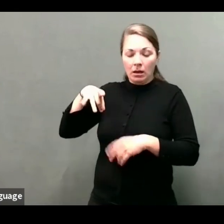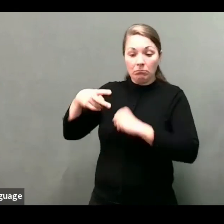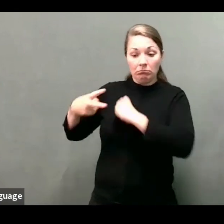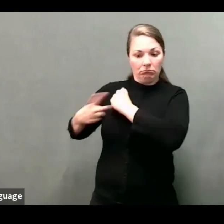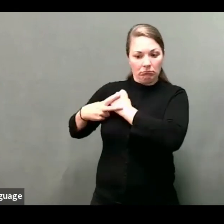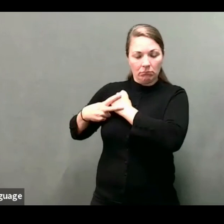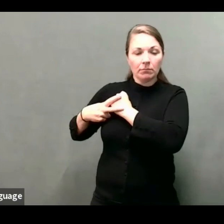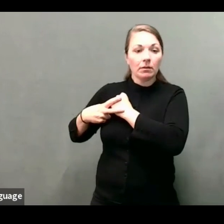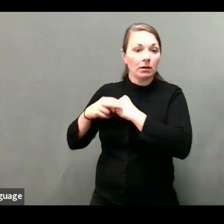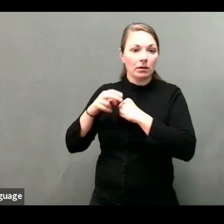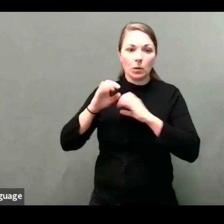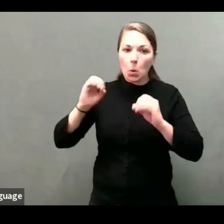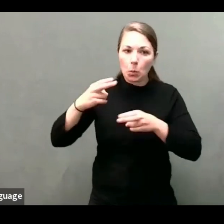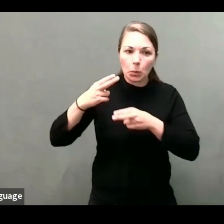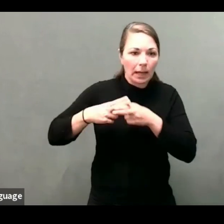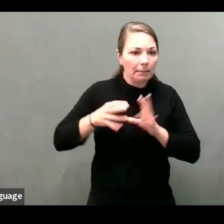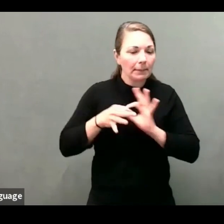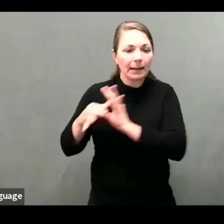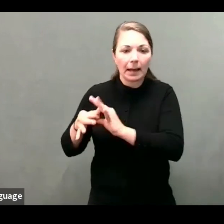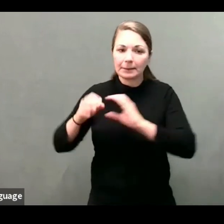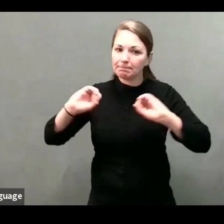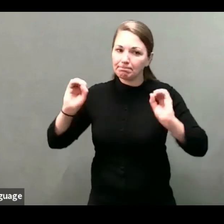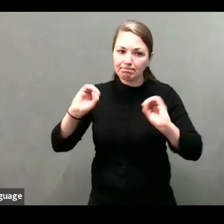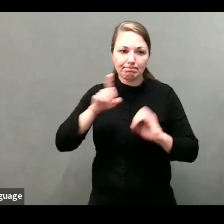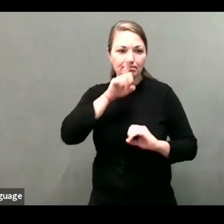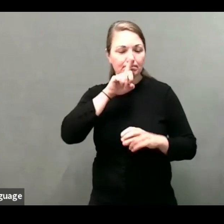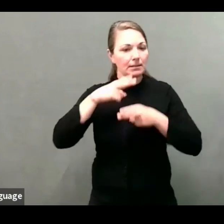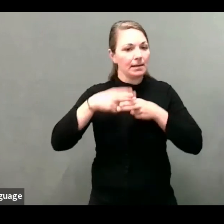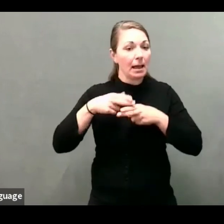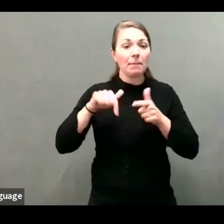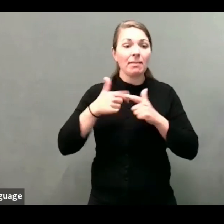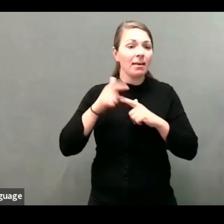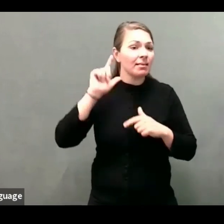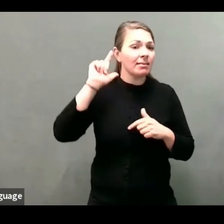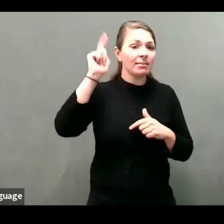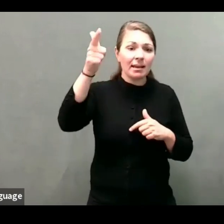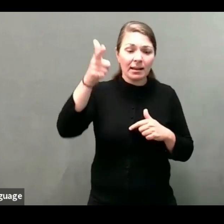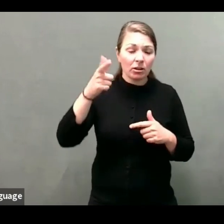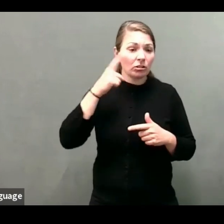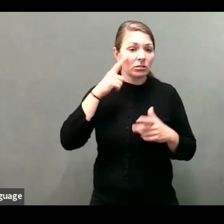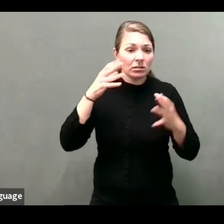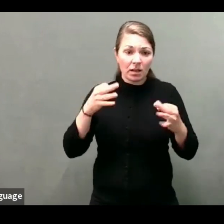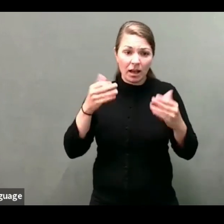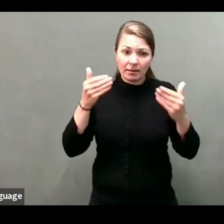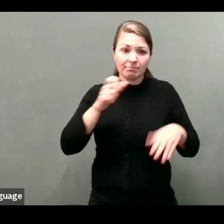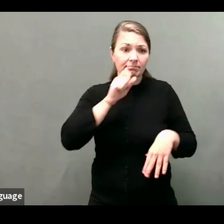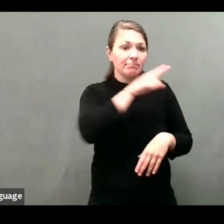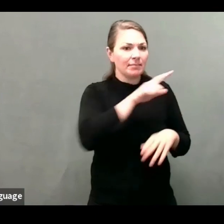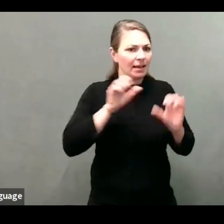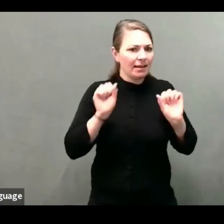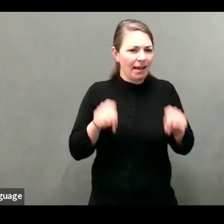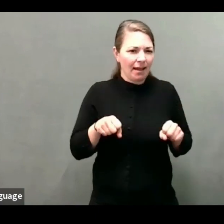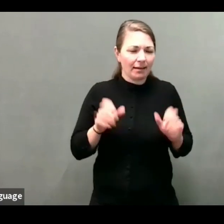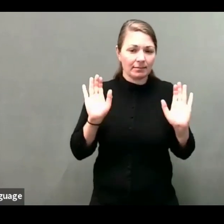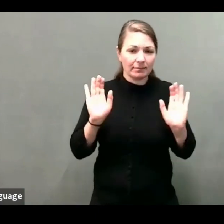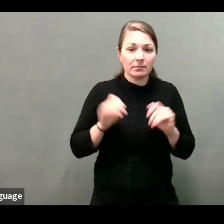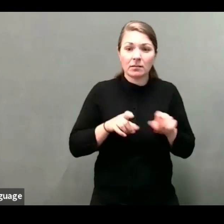a report. And then, of course, there's the option for them not to make a report and not have evidence collected. That's totally fine too.